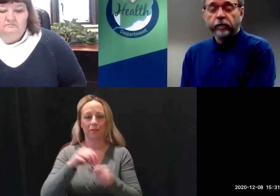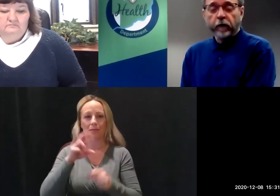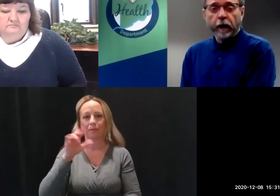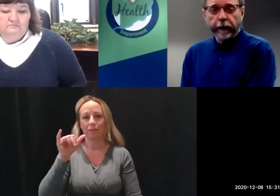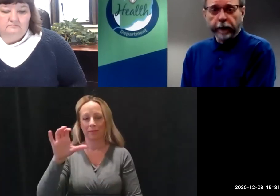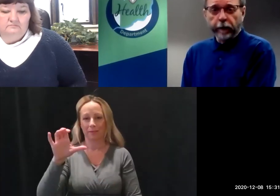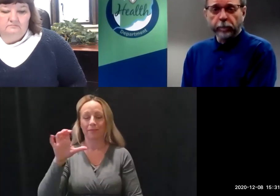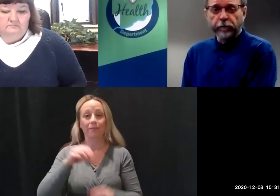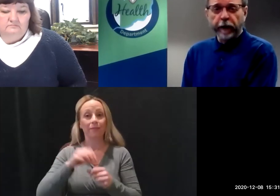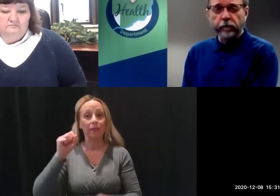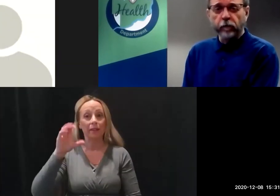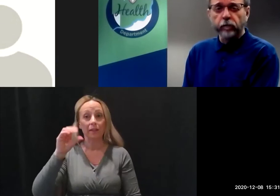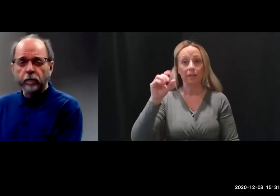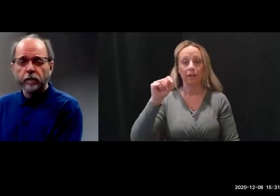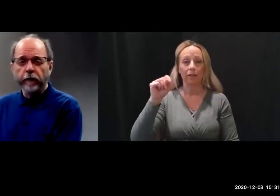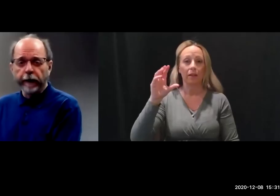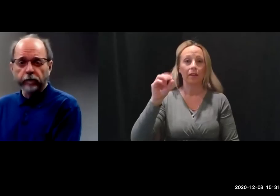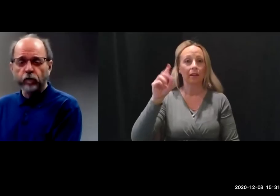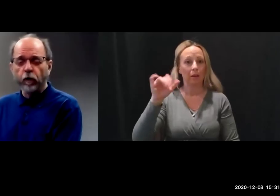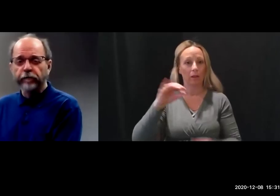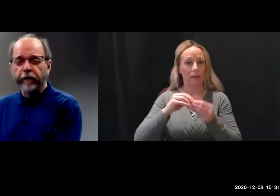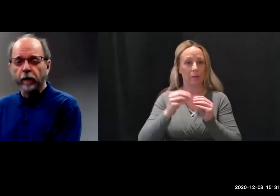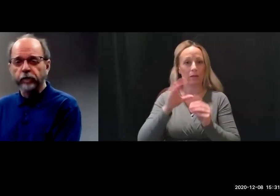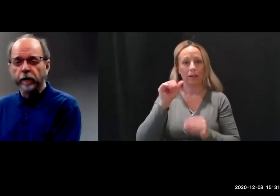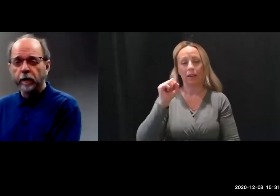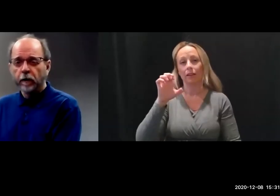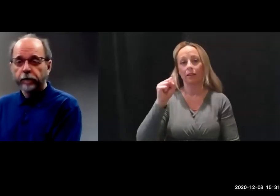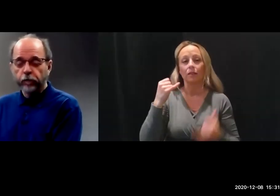In Scott County, the number of cases today is